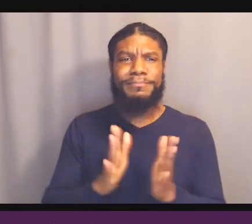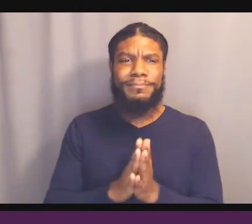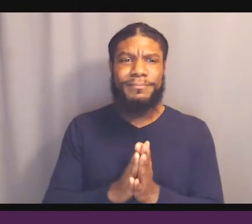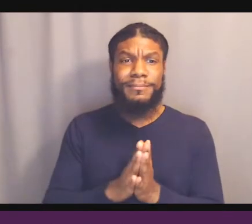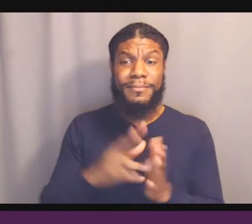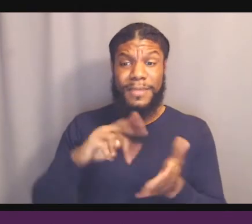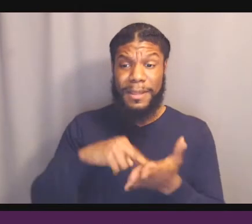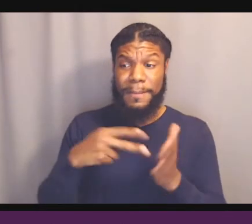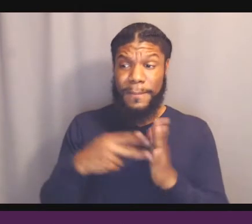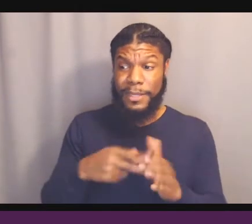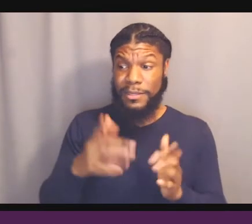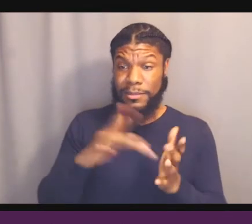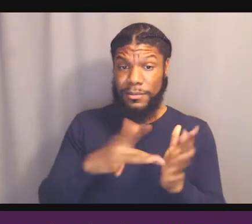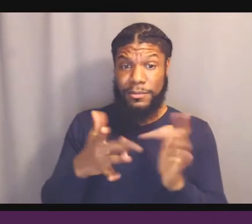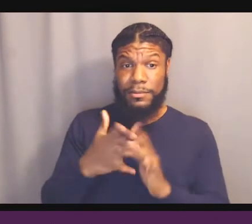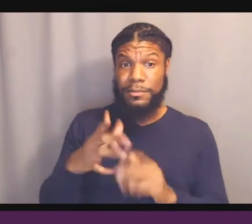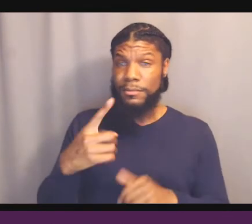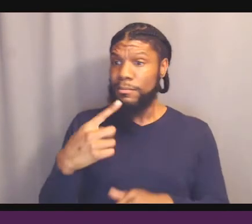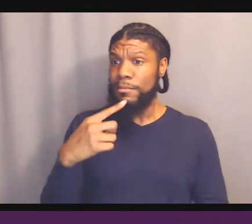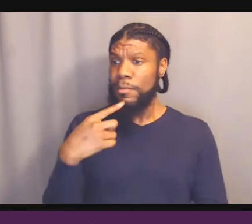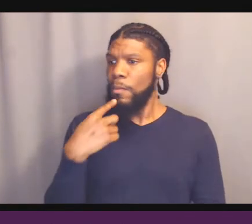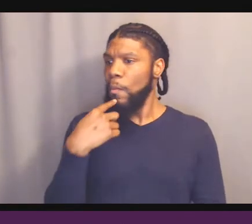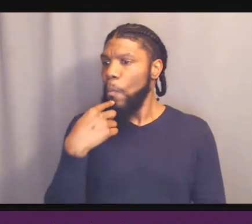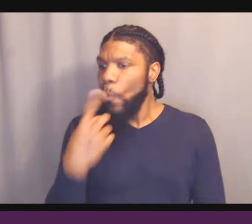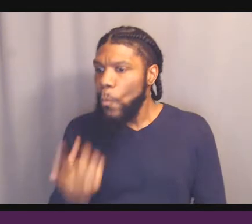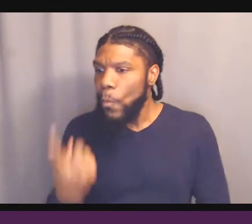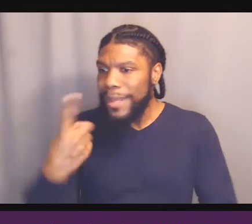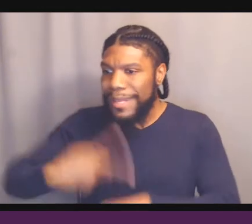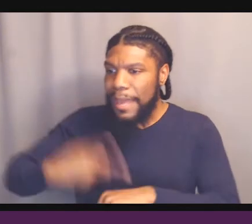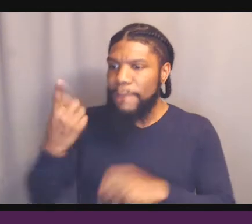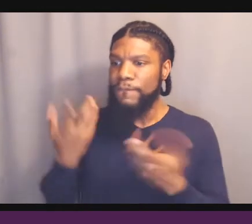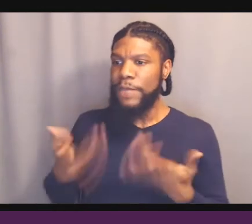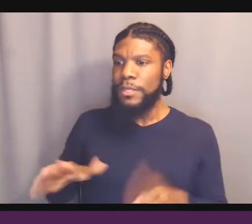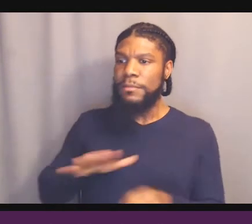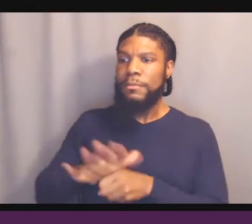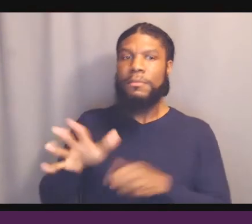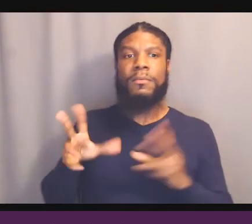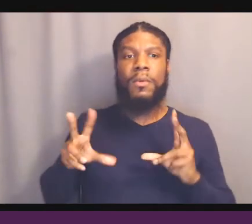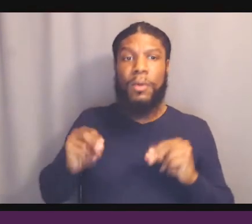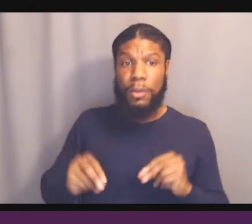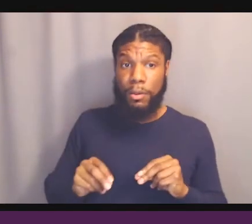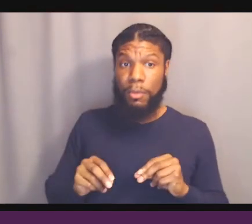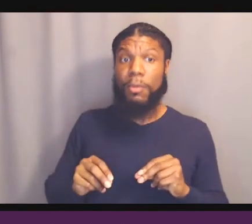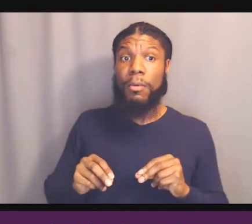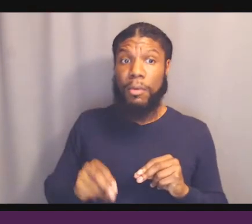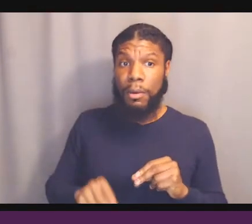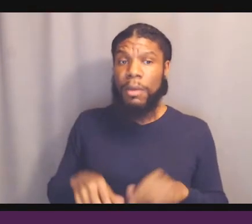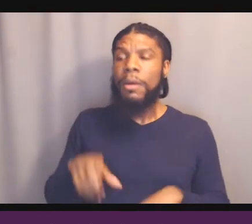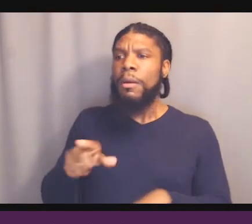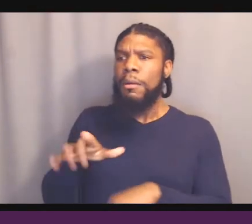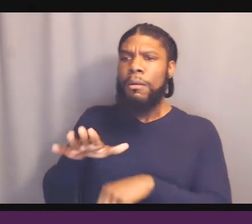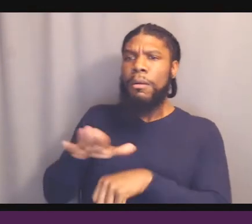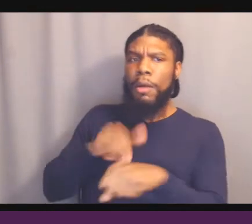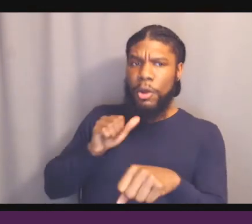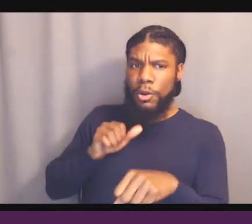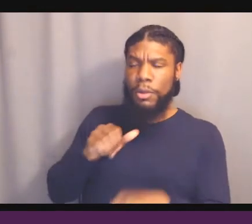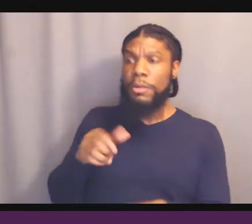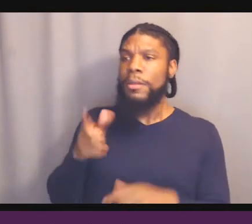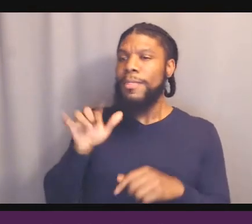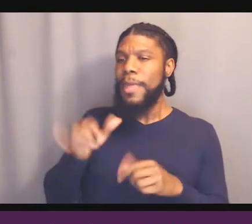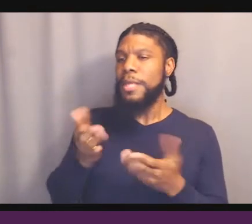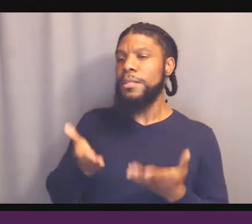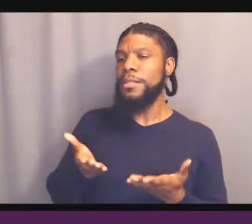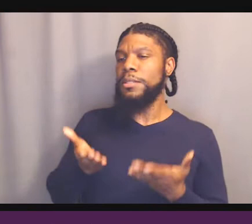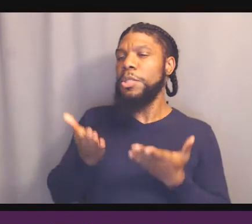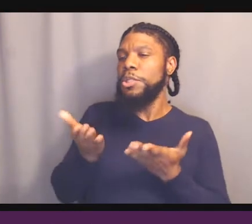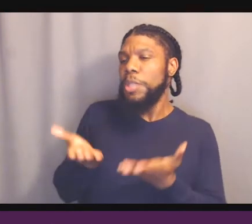once. The text or tense of that word called her to him is in the text that suggests he